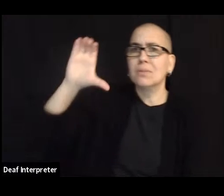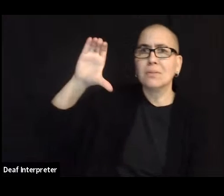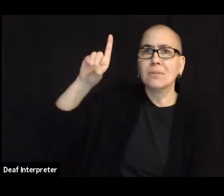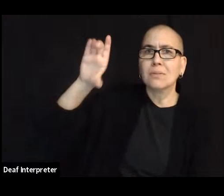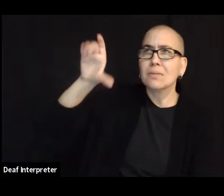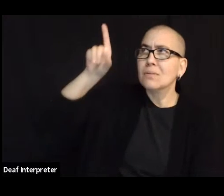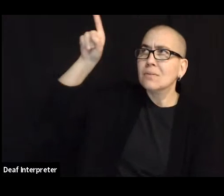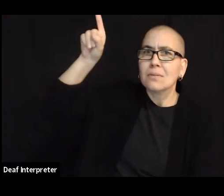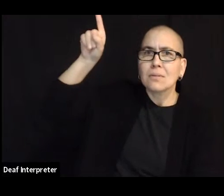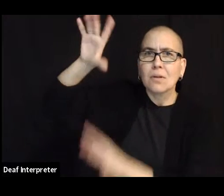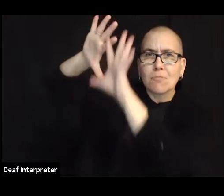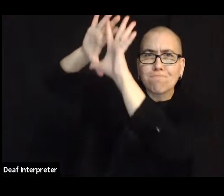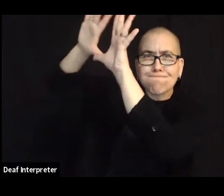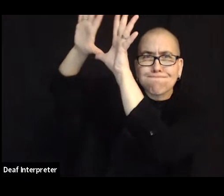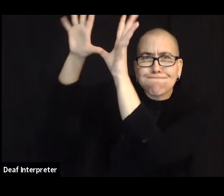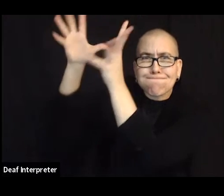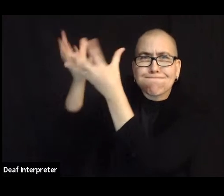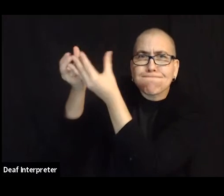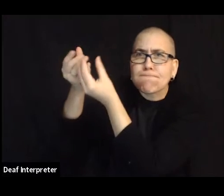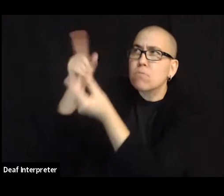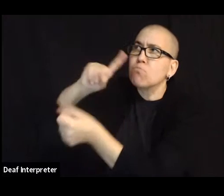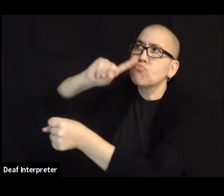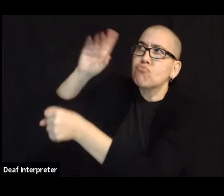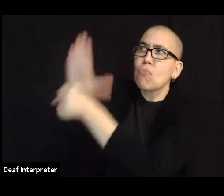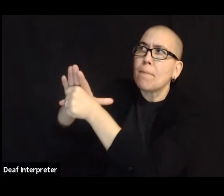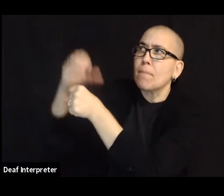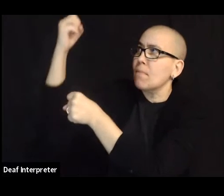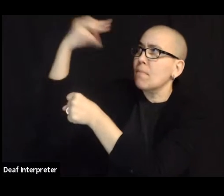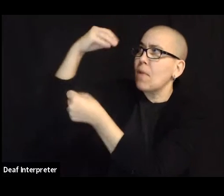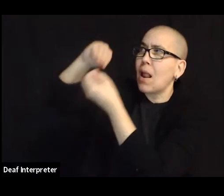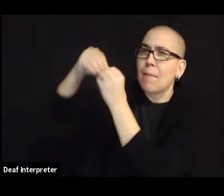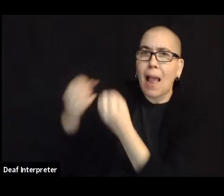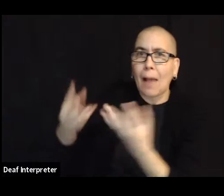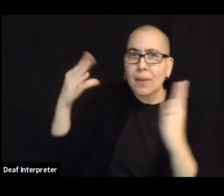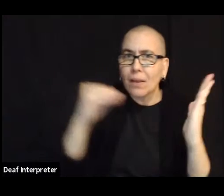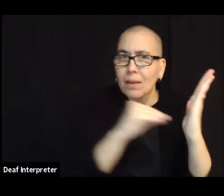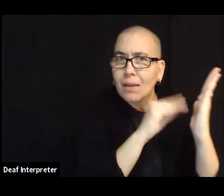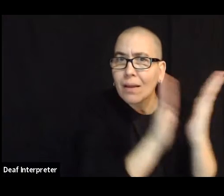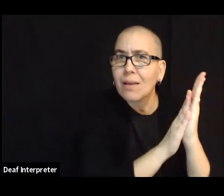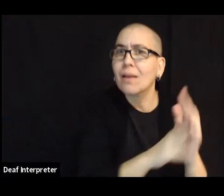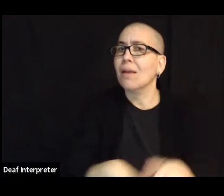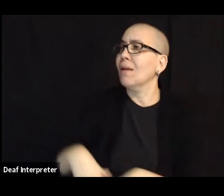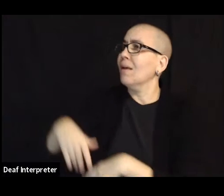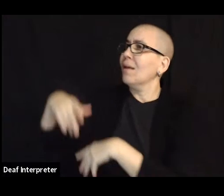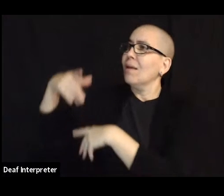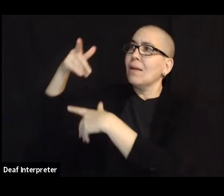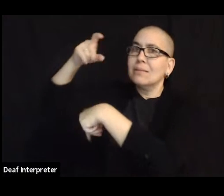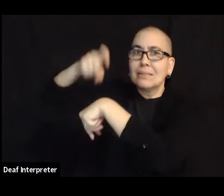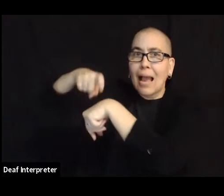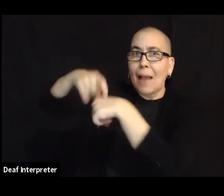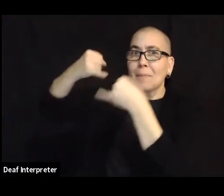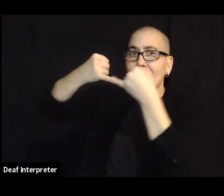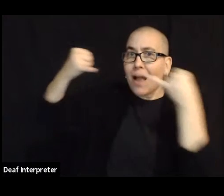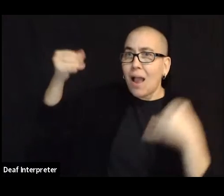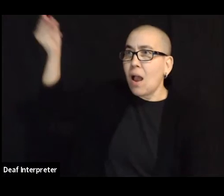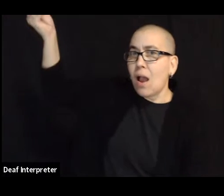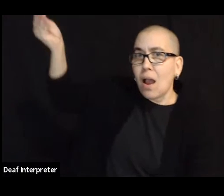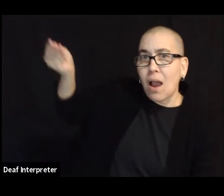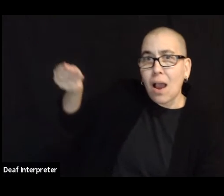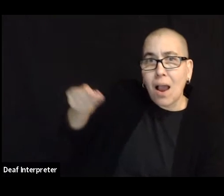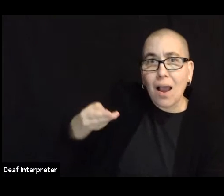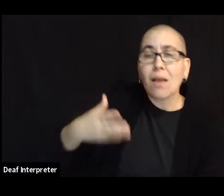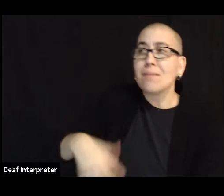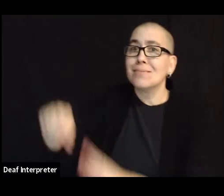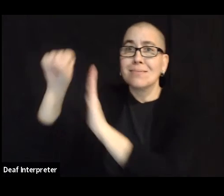Vaccine distribution is dependent on coordination between state, local, federal government, and hundreds, if not thousands, of